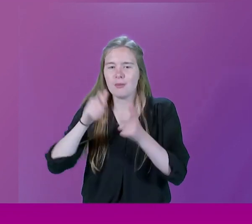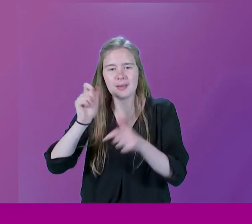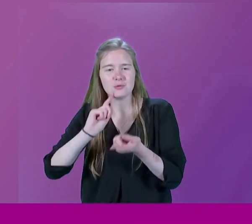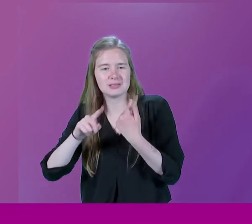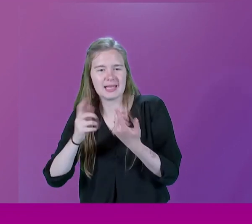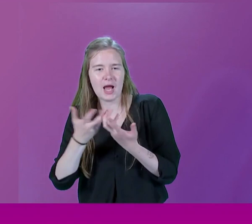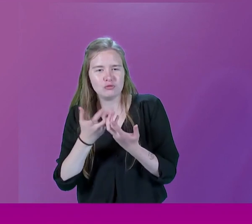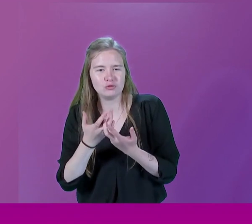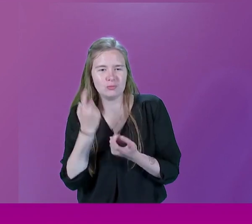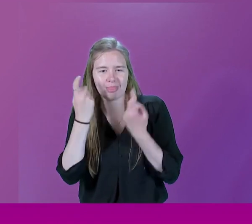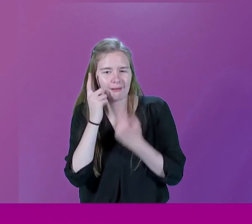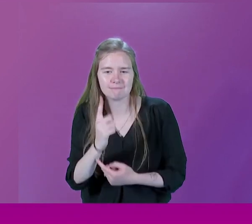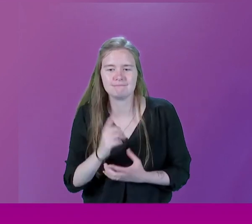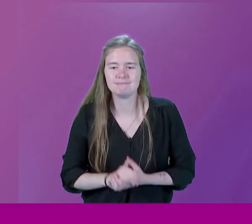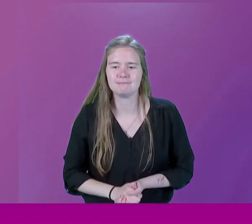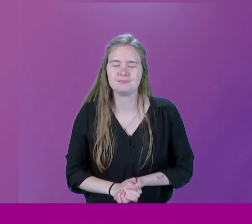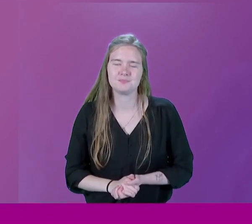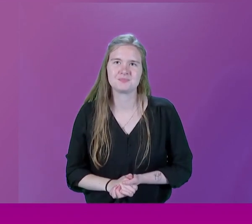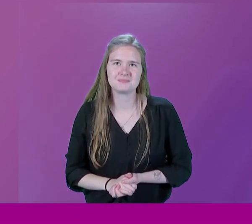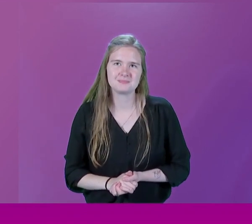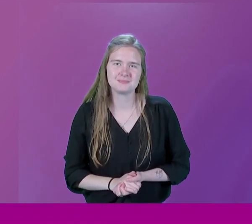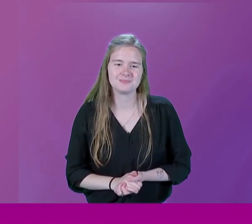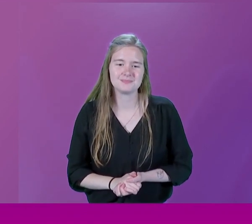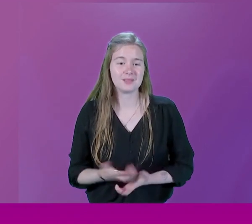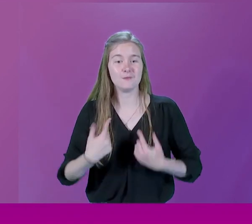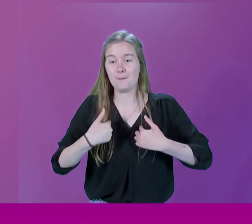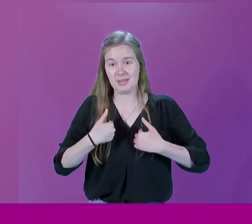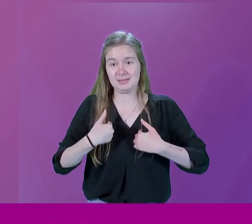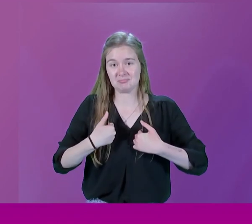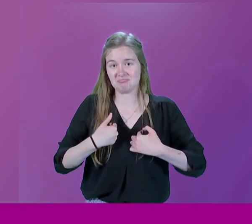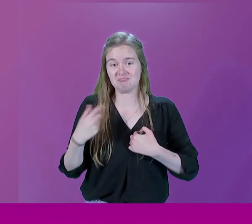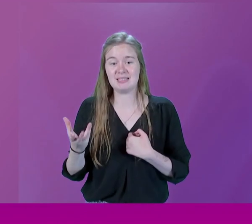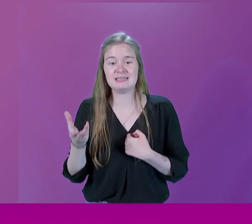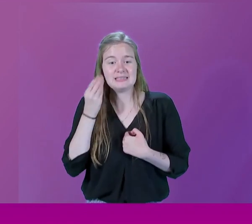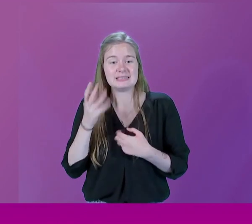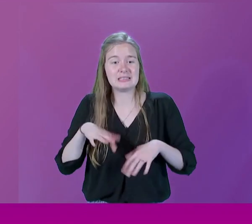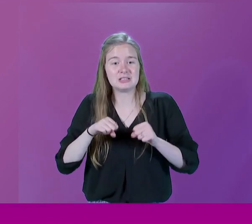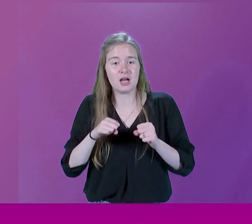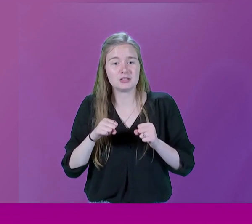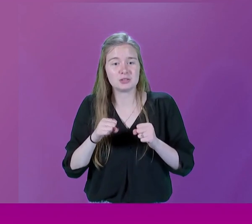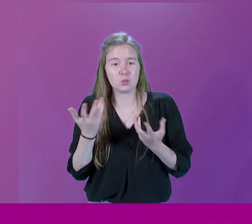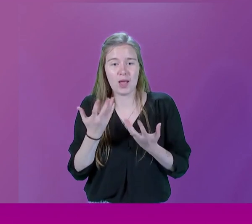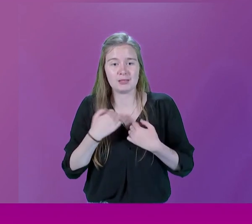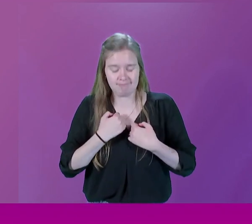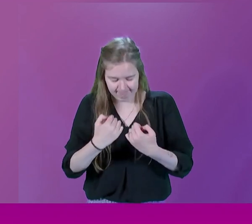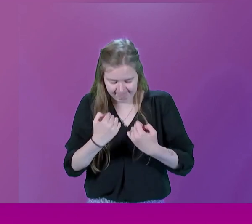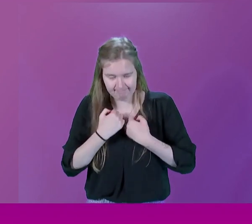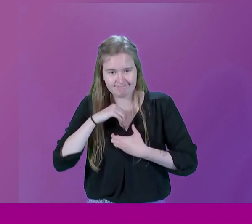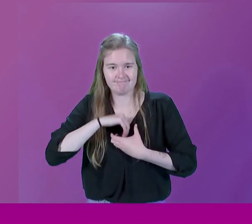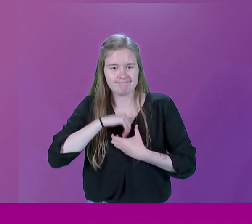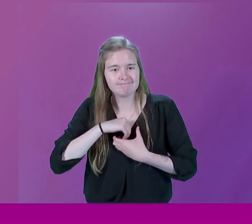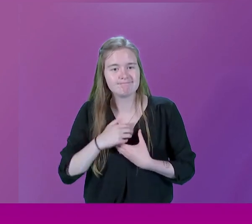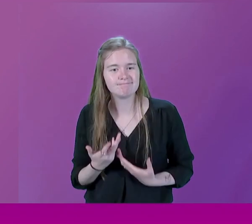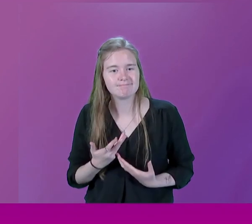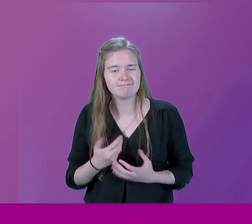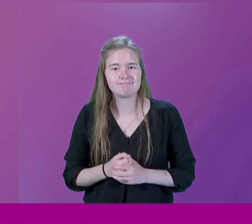are saying. Well, I think first of all, for me anyway, listening starts from within. So,